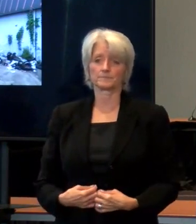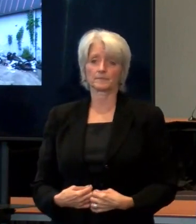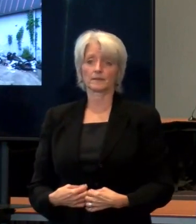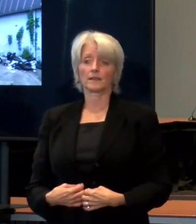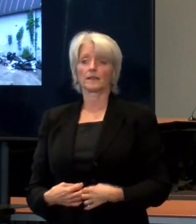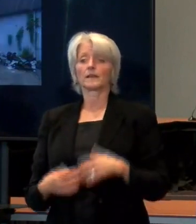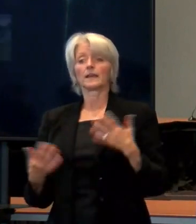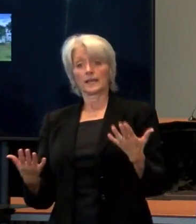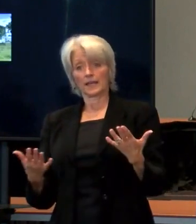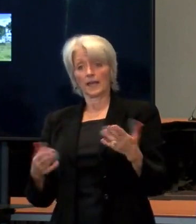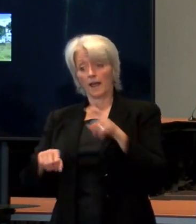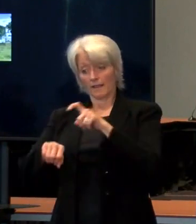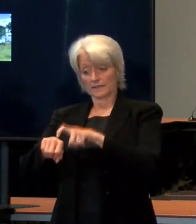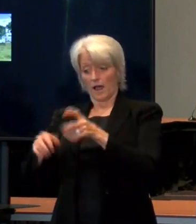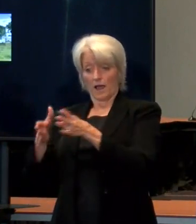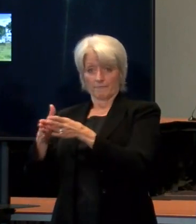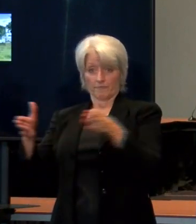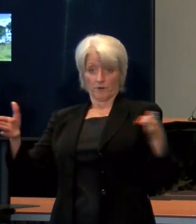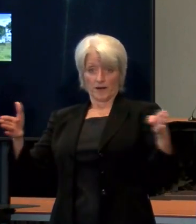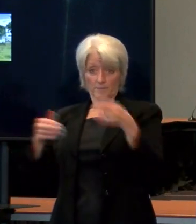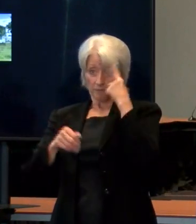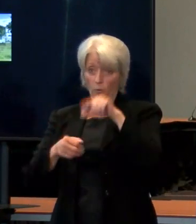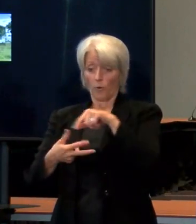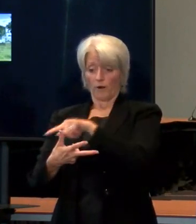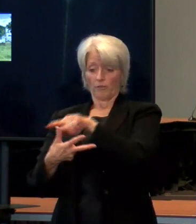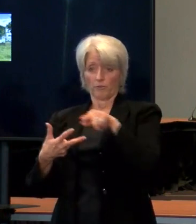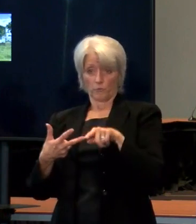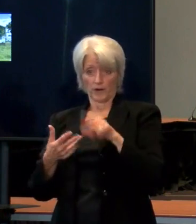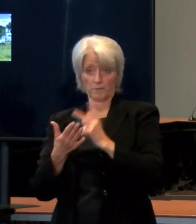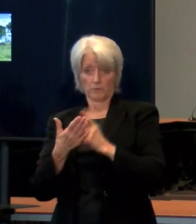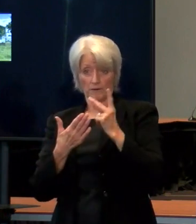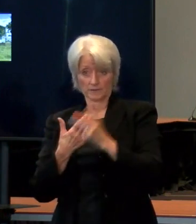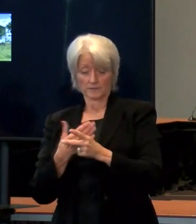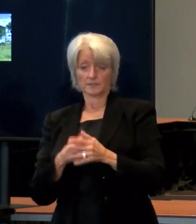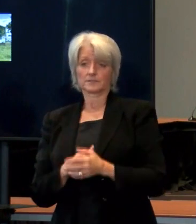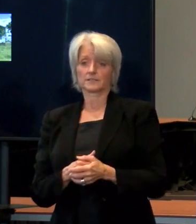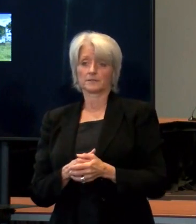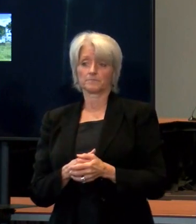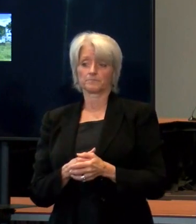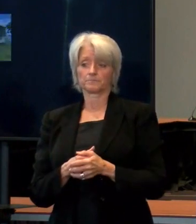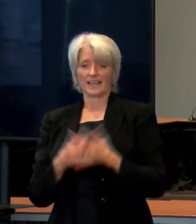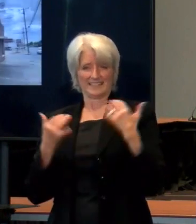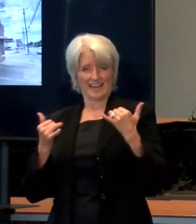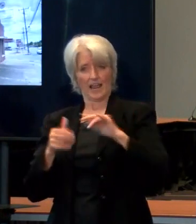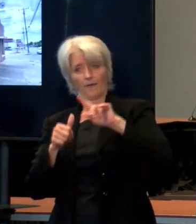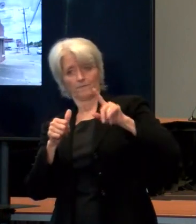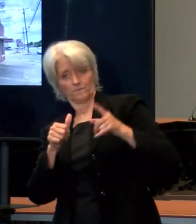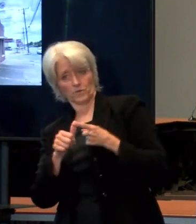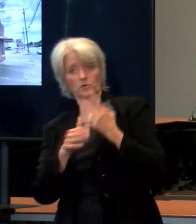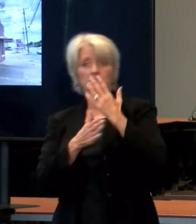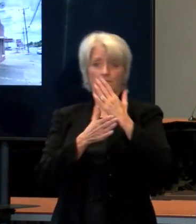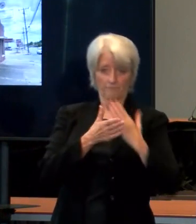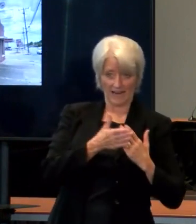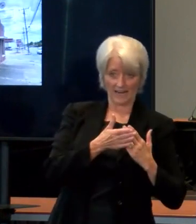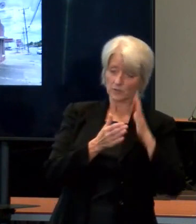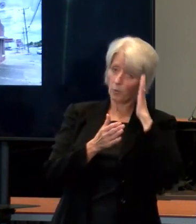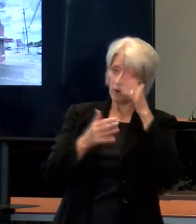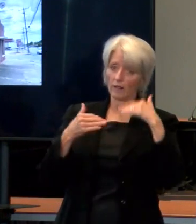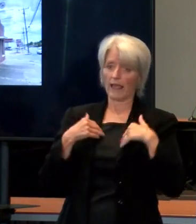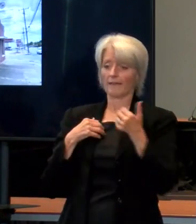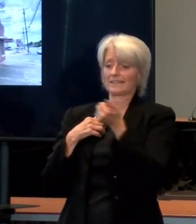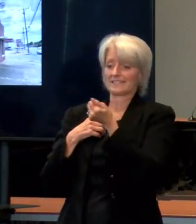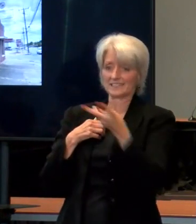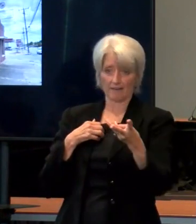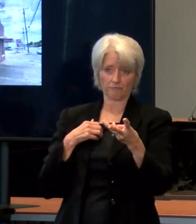In general, the time frame for the three projects is, this was really a first phase of a multi-phase program